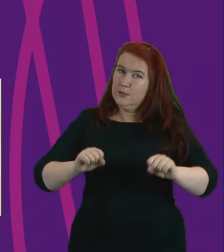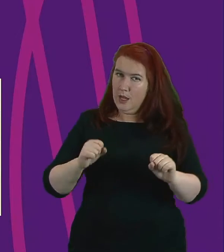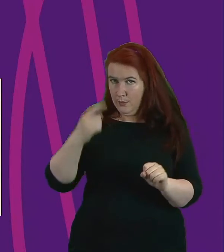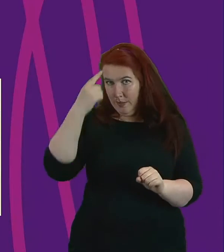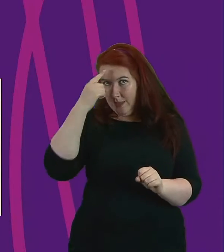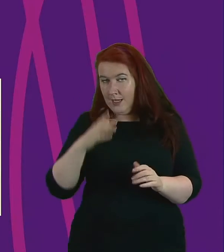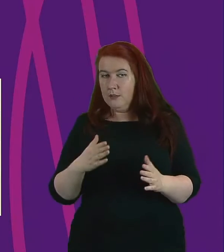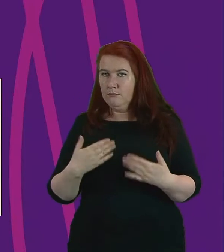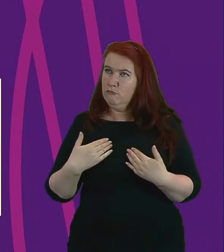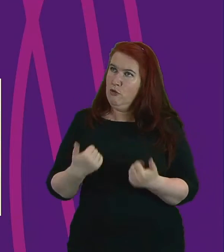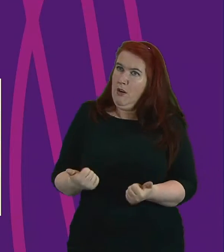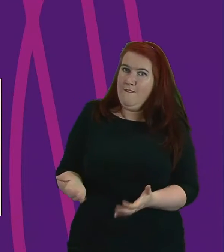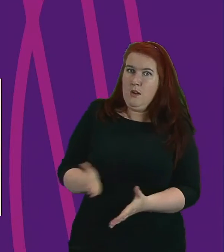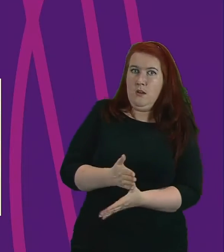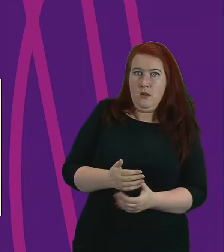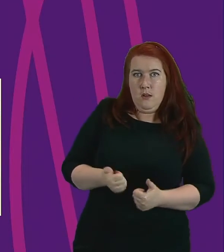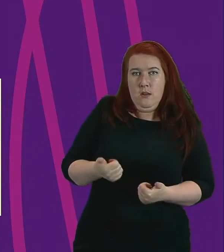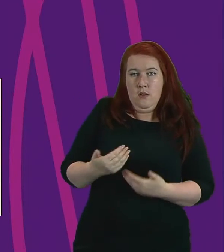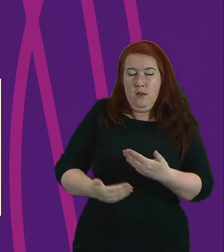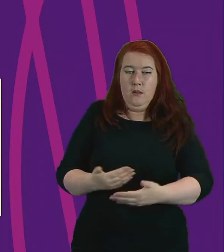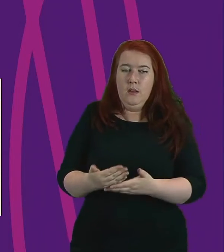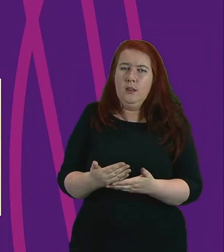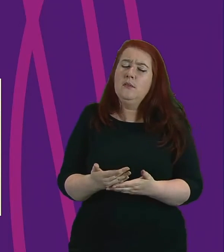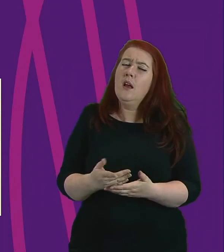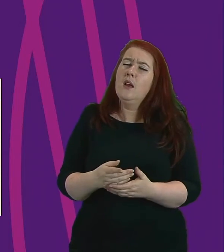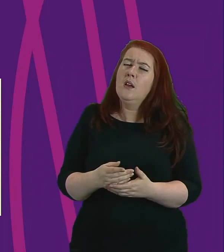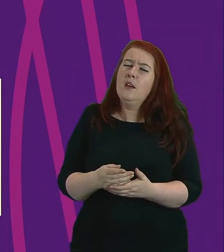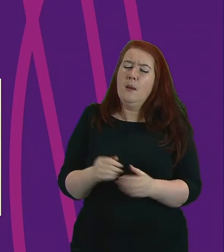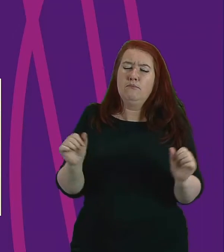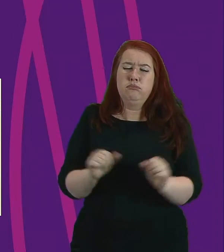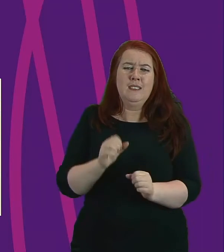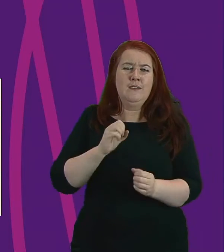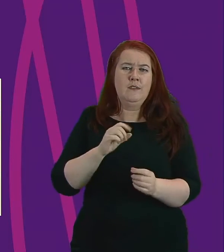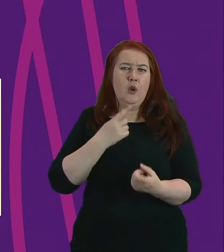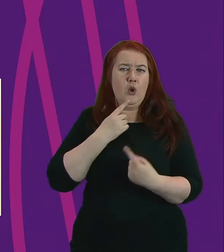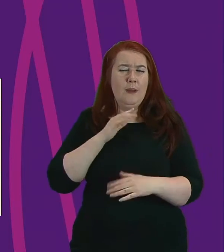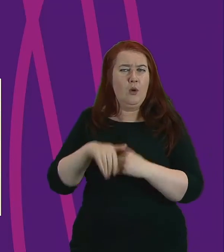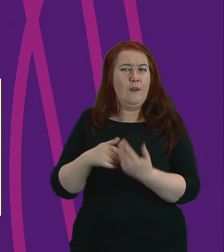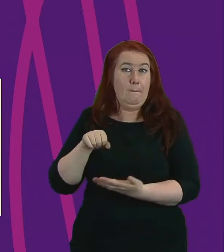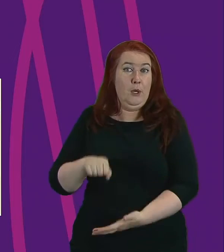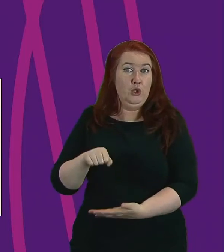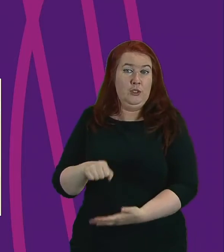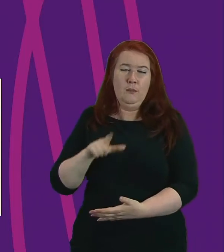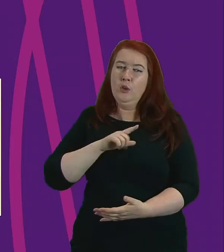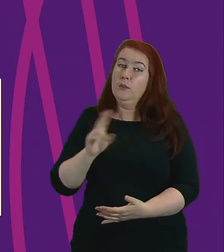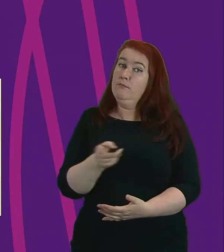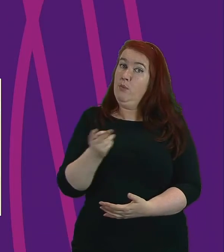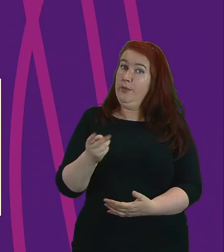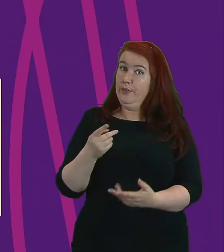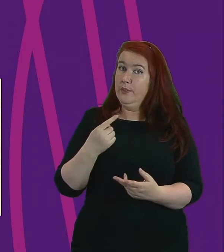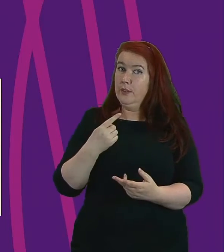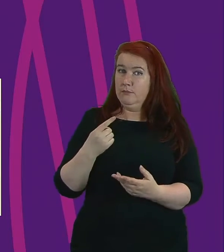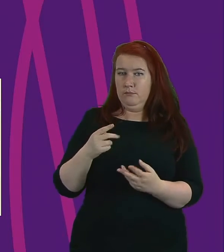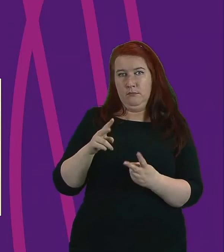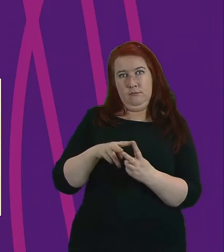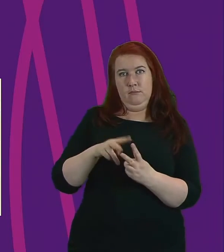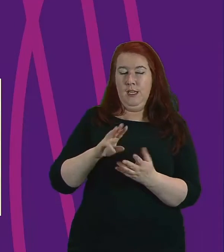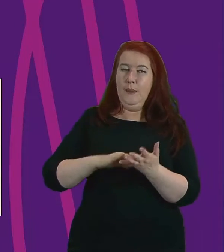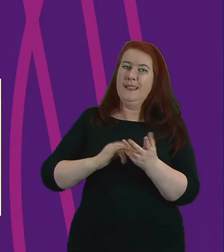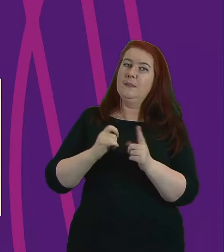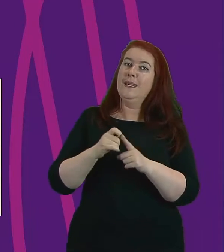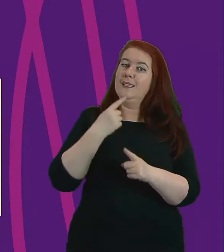Now, can I make a brief comment about the budget? Because Murdo Fraser and Donald Cameron both referenced the need to find more funding to